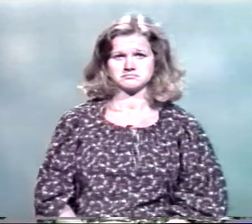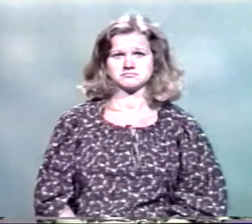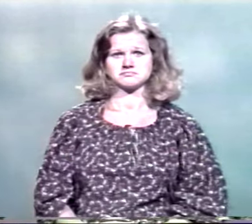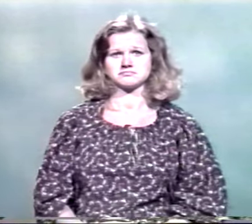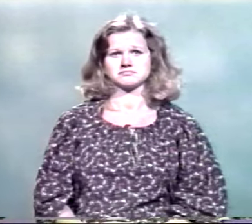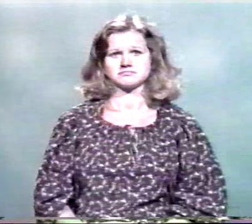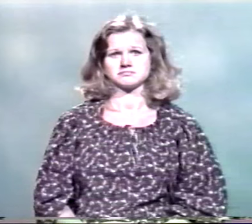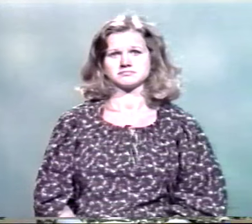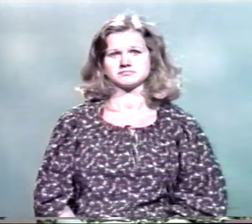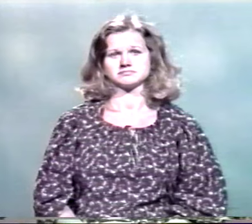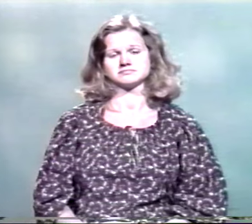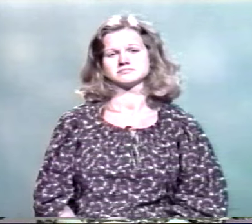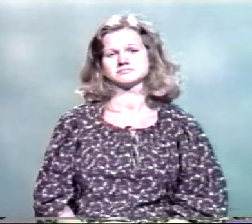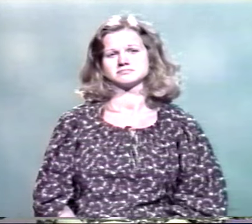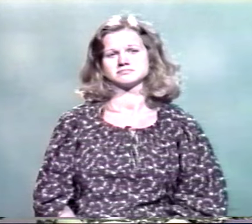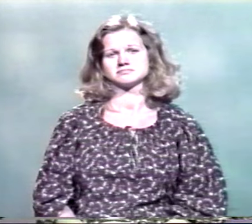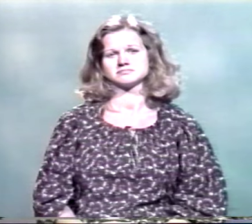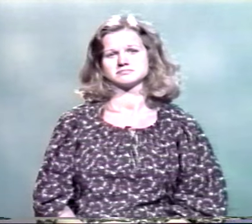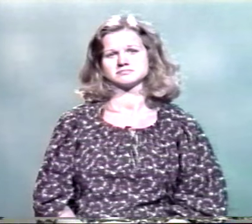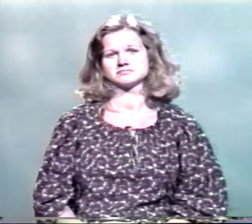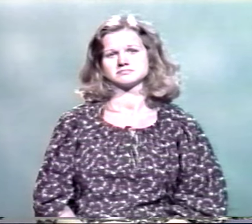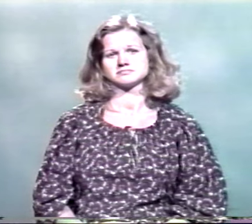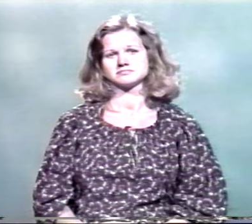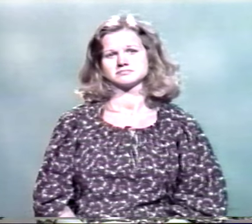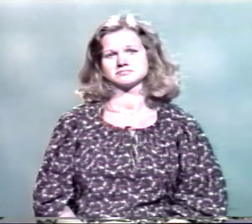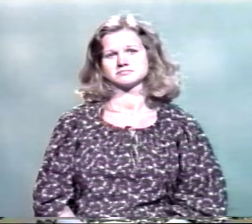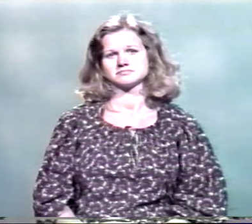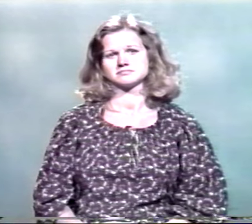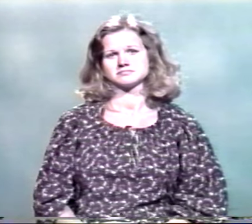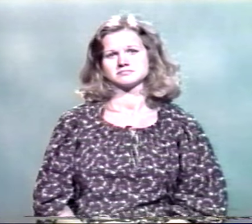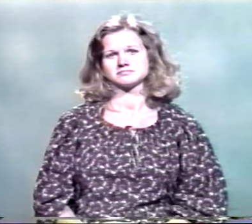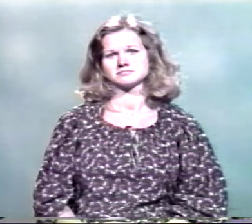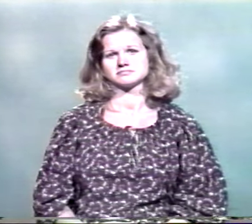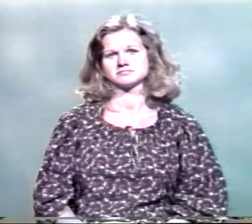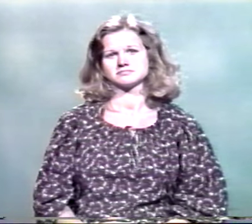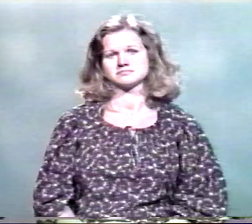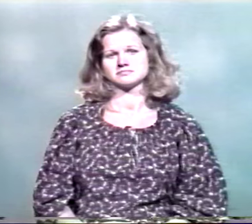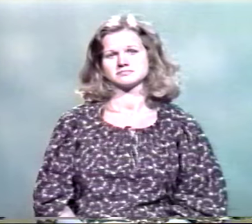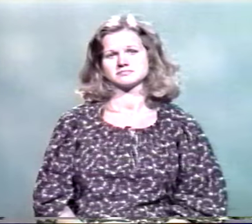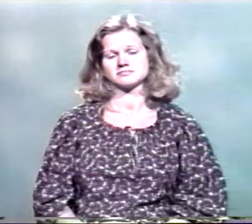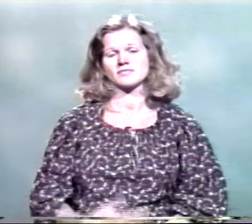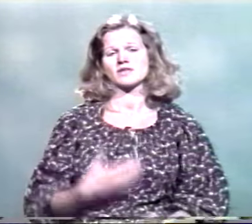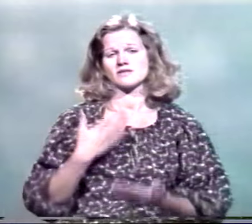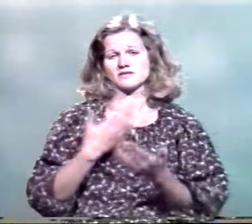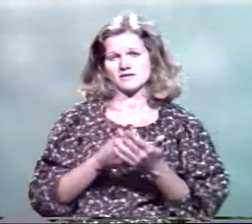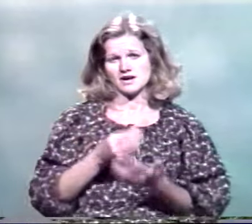We arrived home, and I chained up the dog, and the dog started whining.